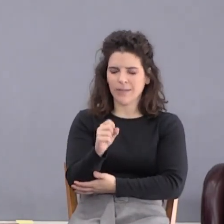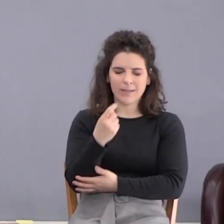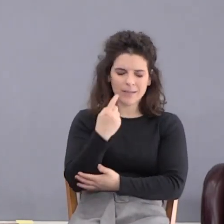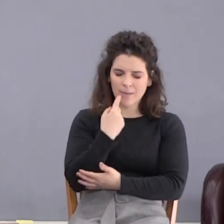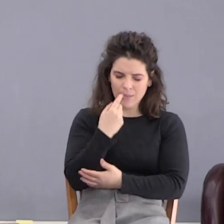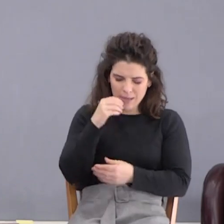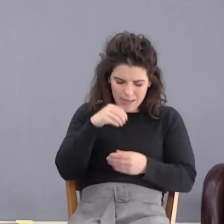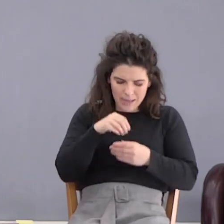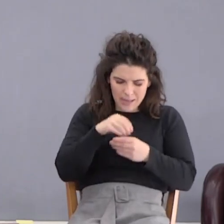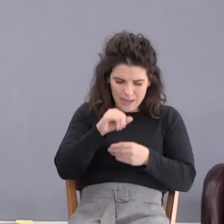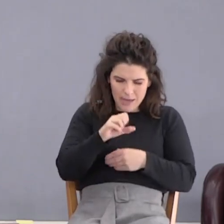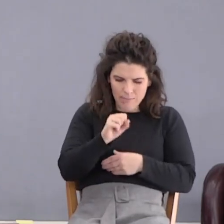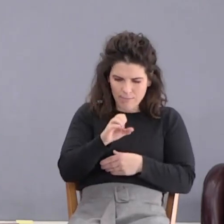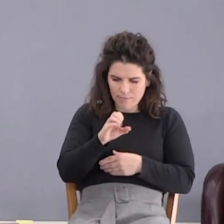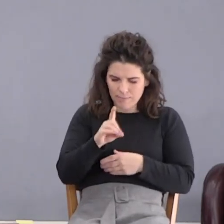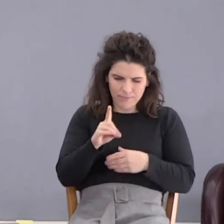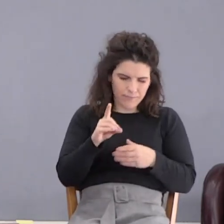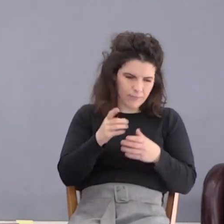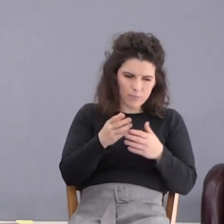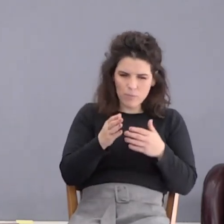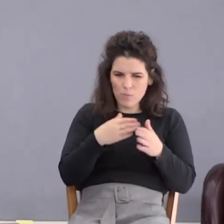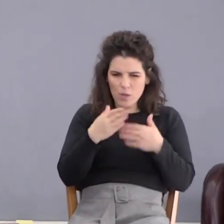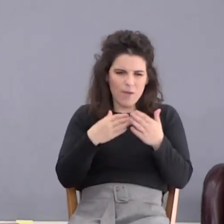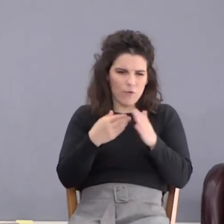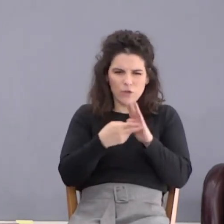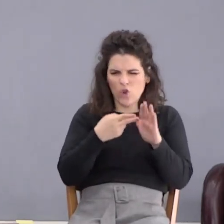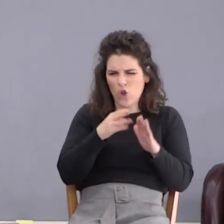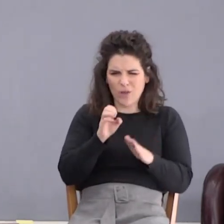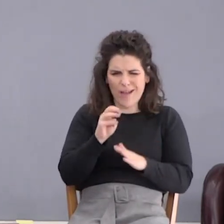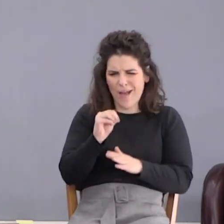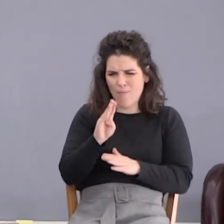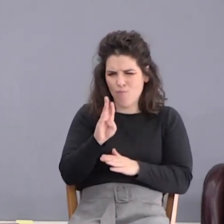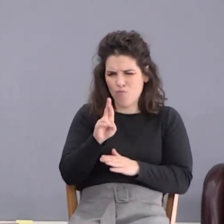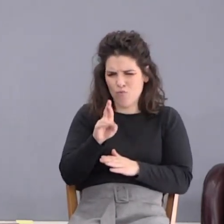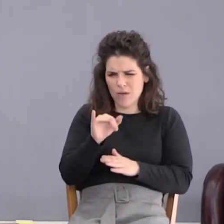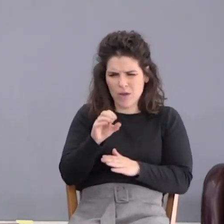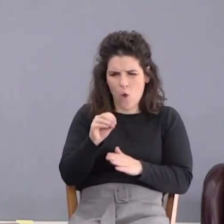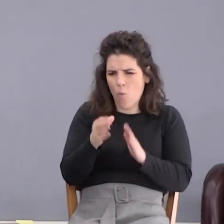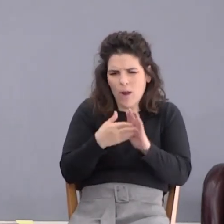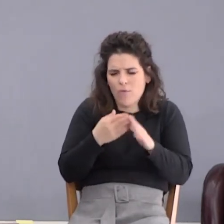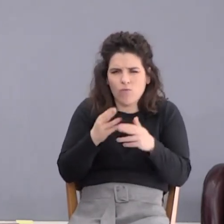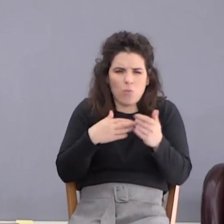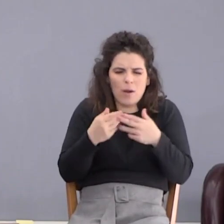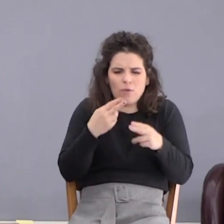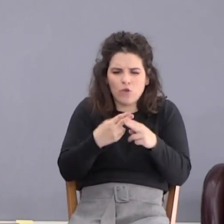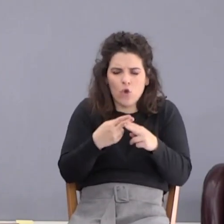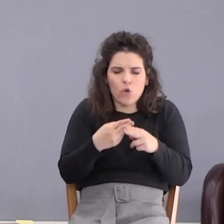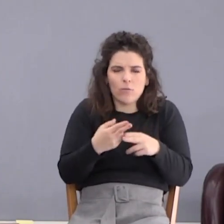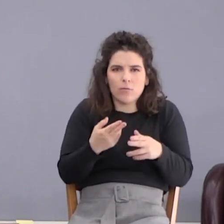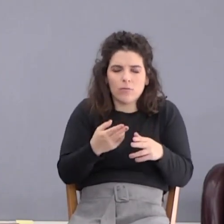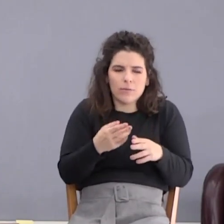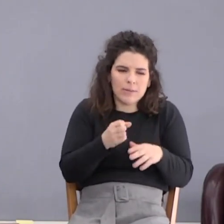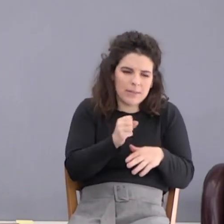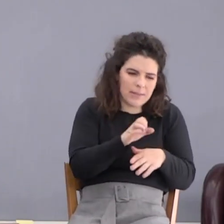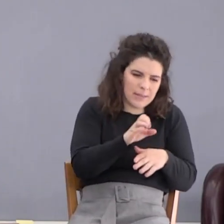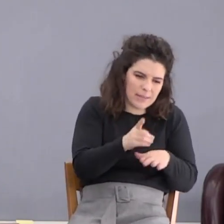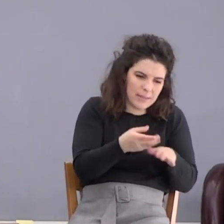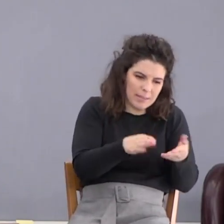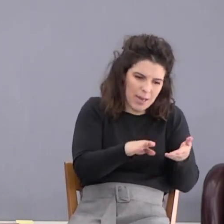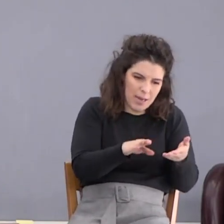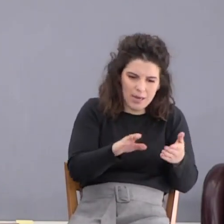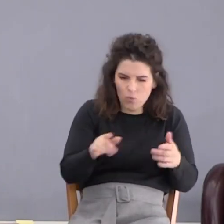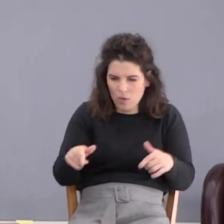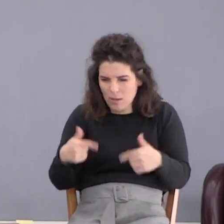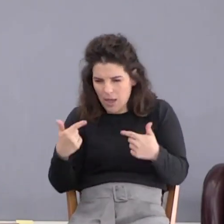seed. They'll call it an embryo. They'll say all sorts of things. But again, the question Is the seed dead or